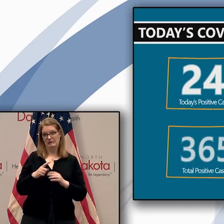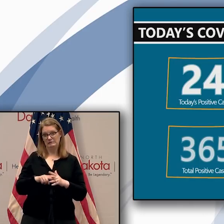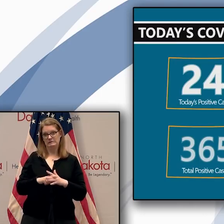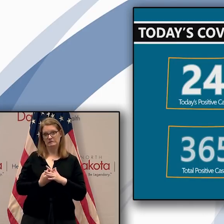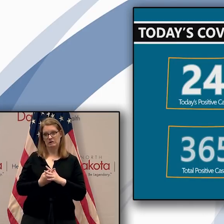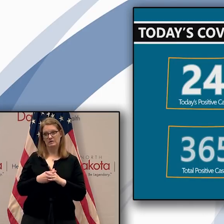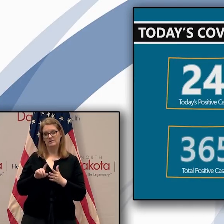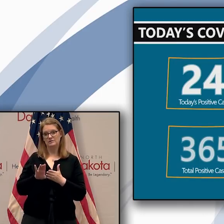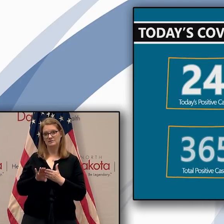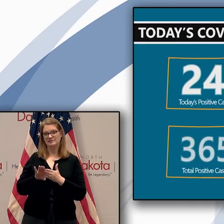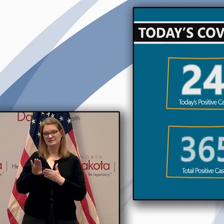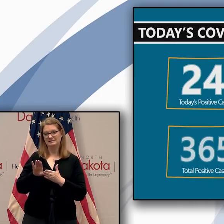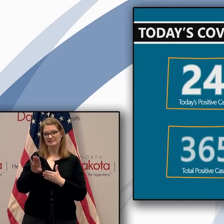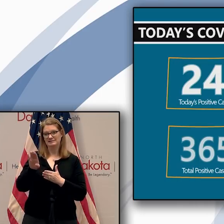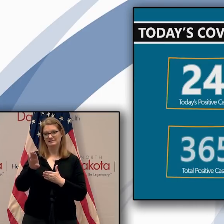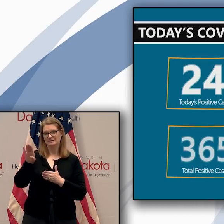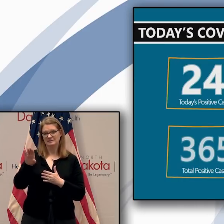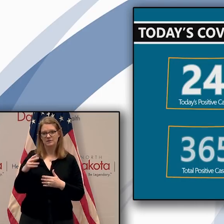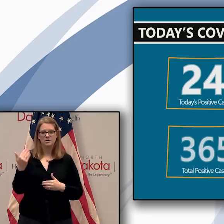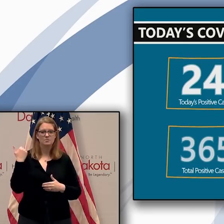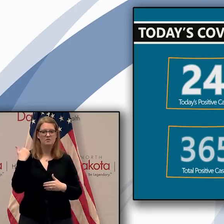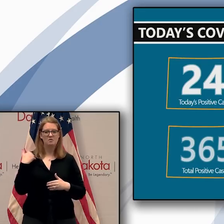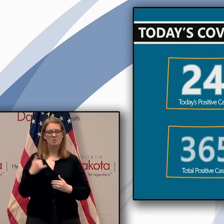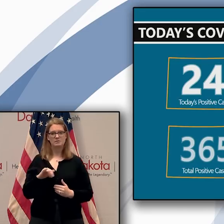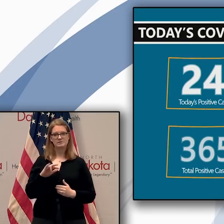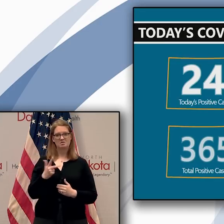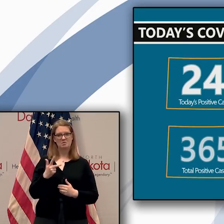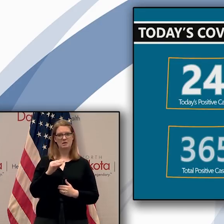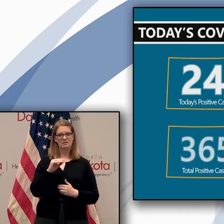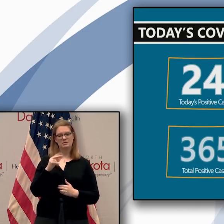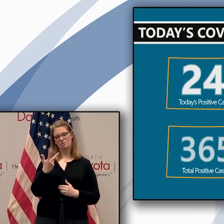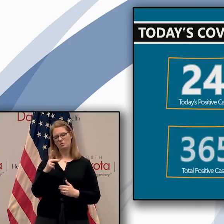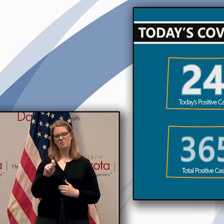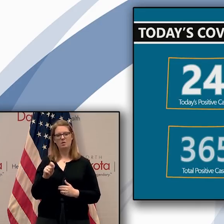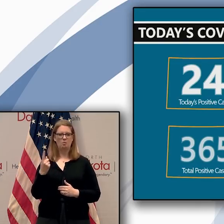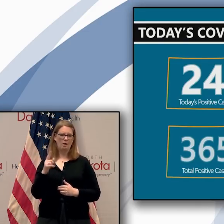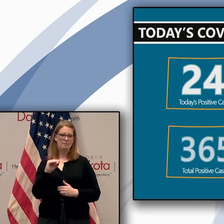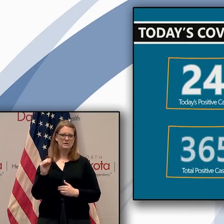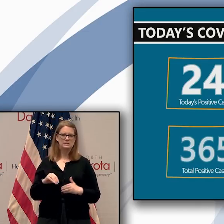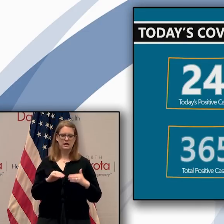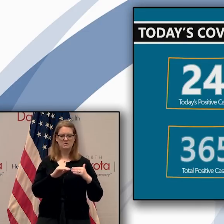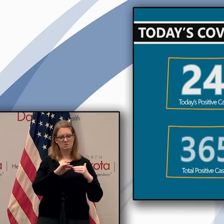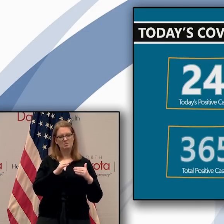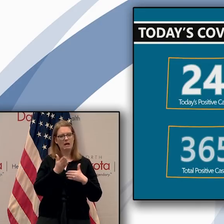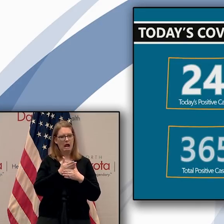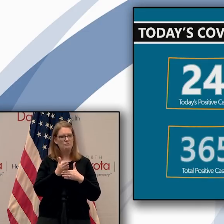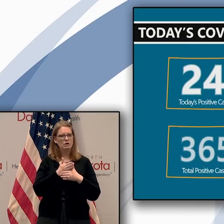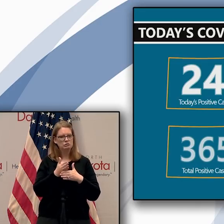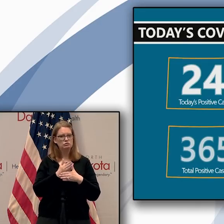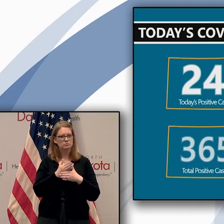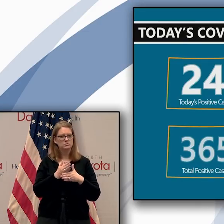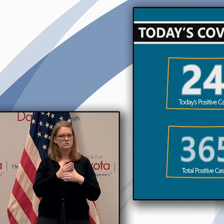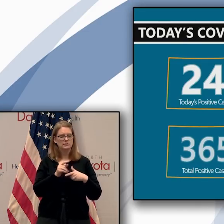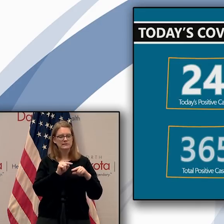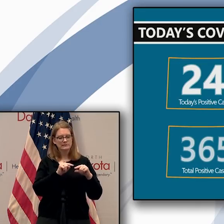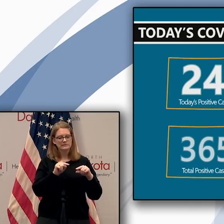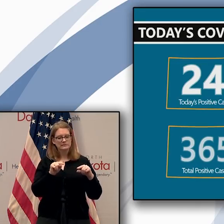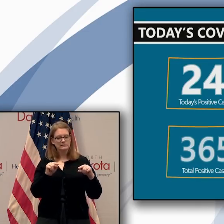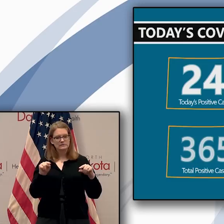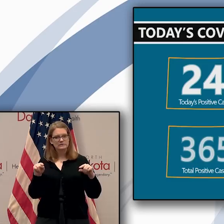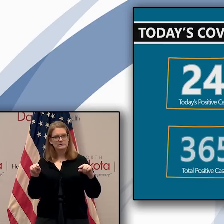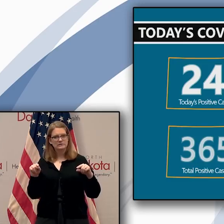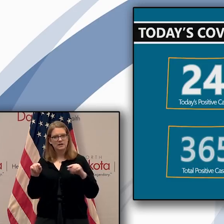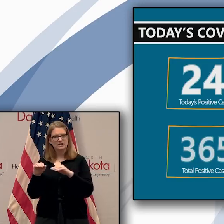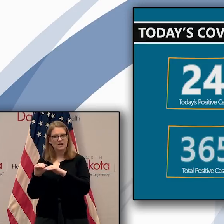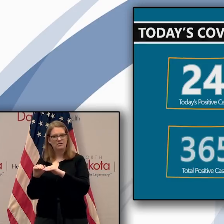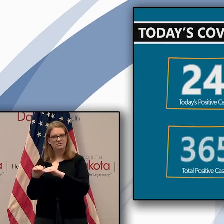puts us well above what was our 3% or 3.1% trailing average. That's pulled that trailing